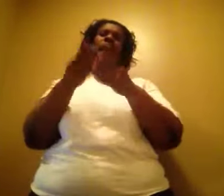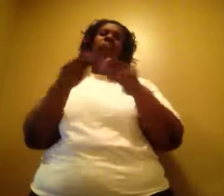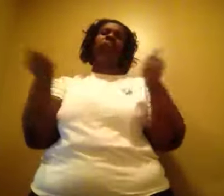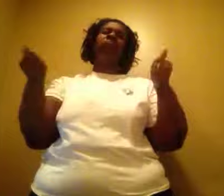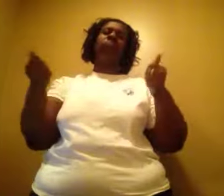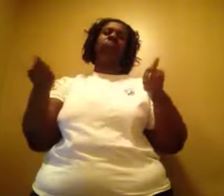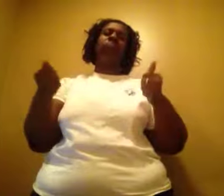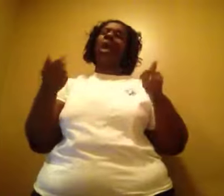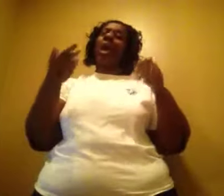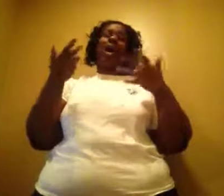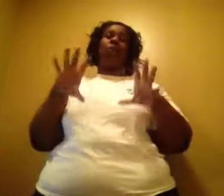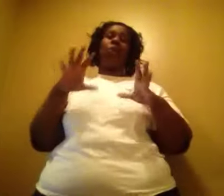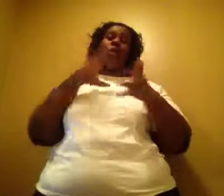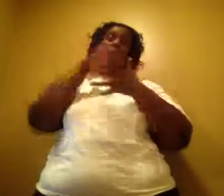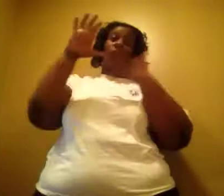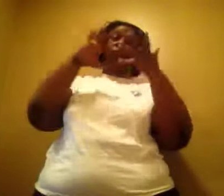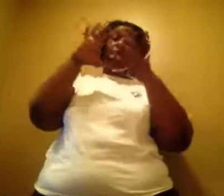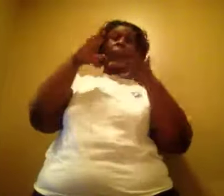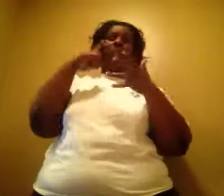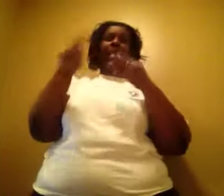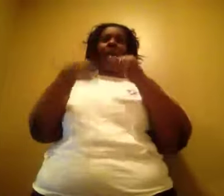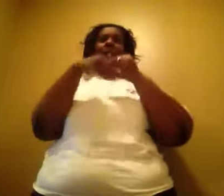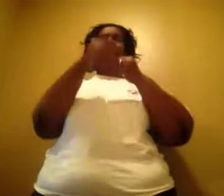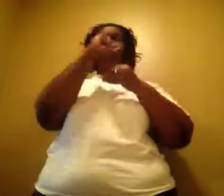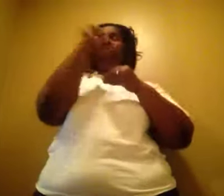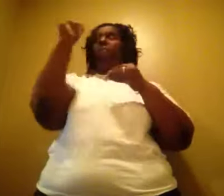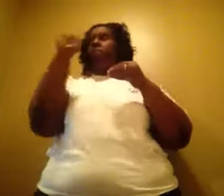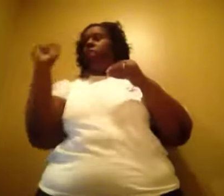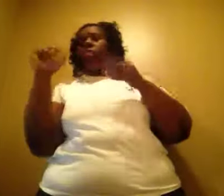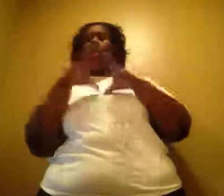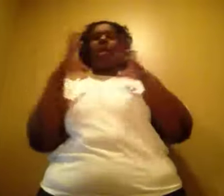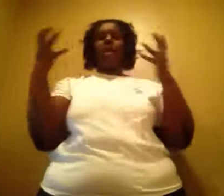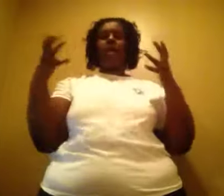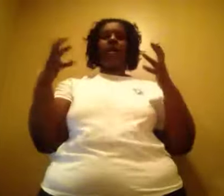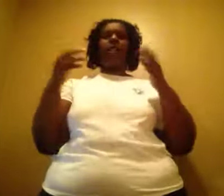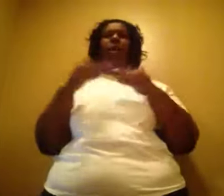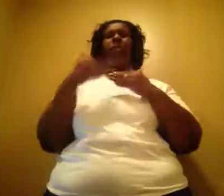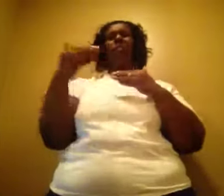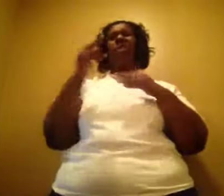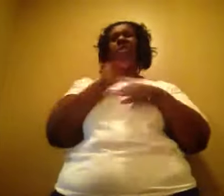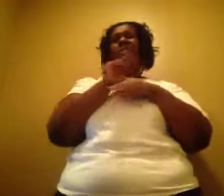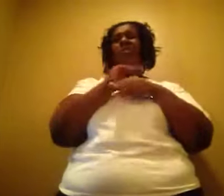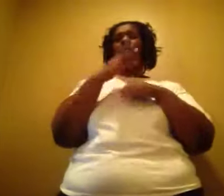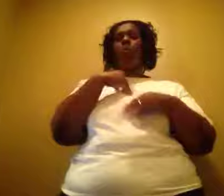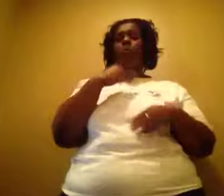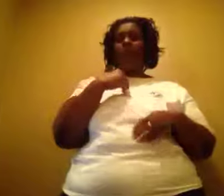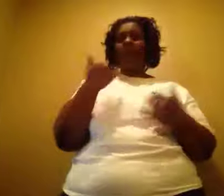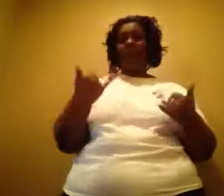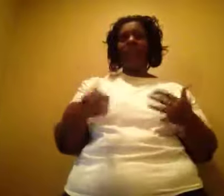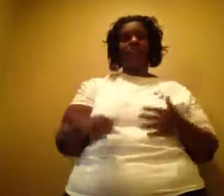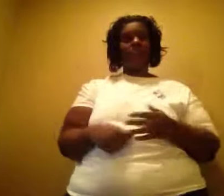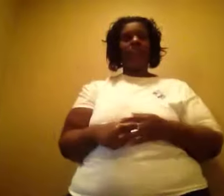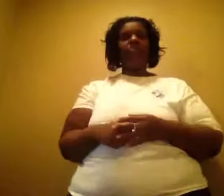confuse you because I'll write so much on top of it. But let's see. I'll use white now. What is